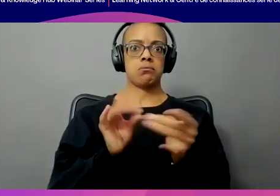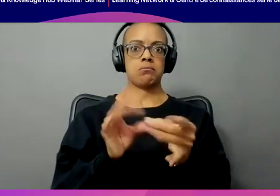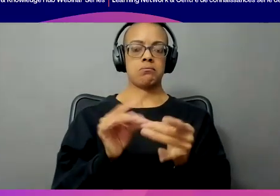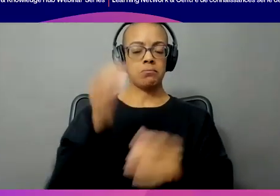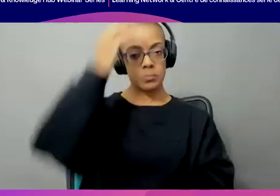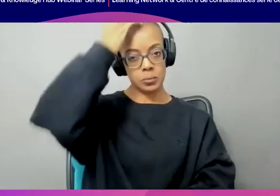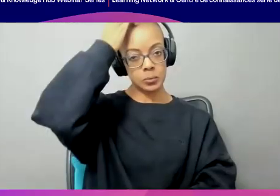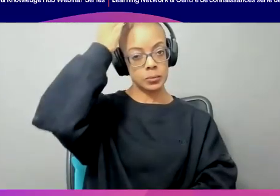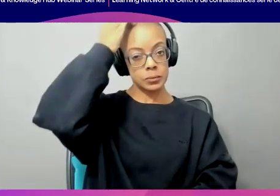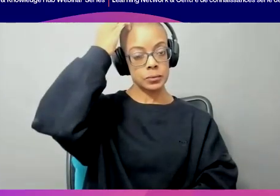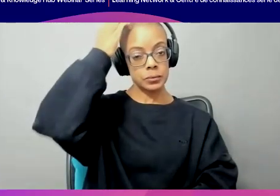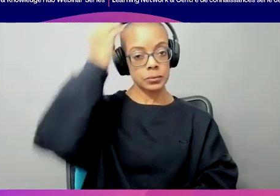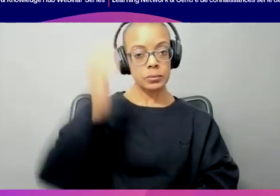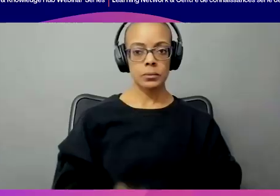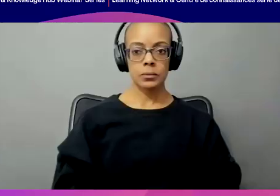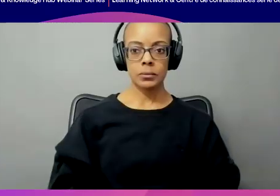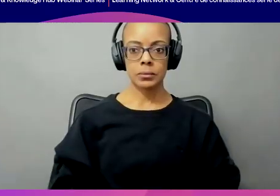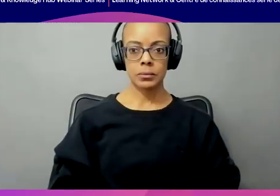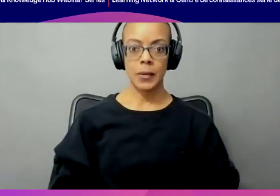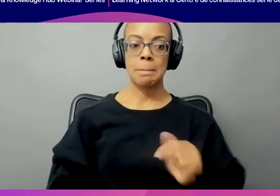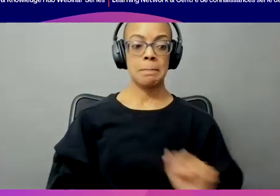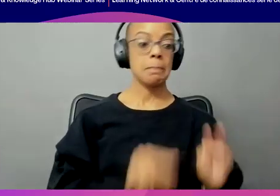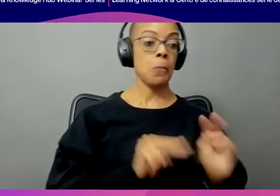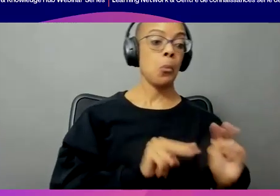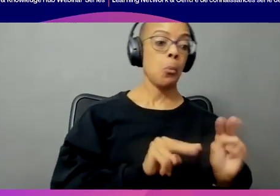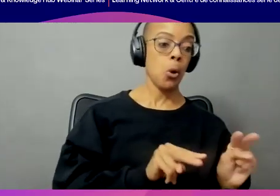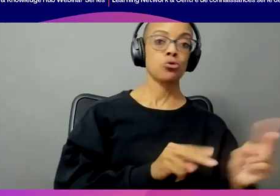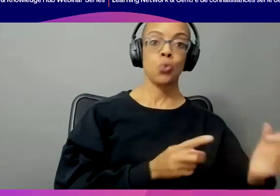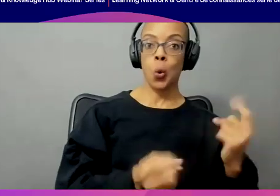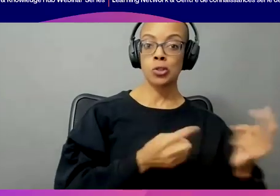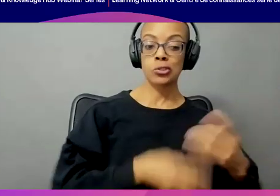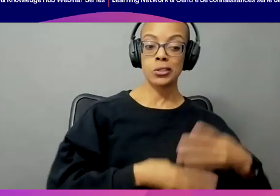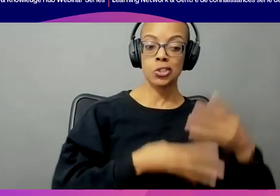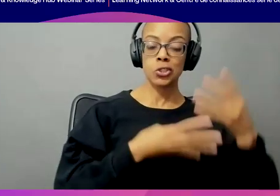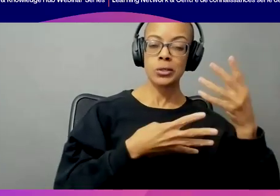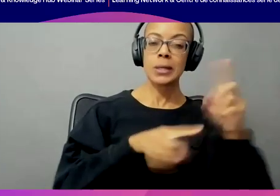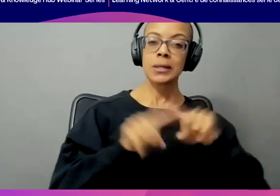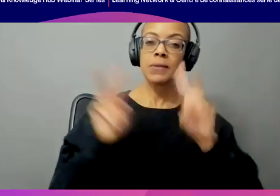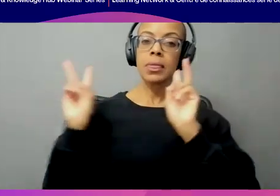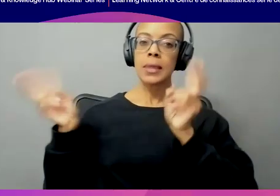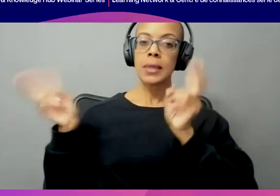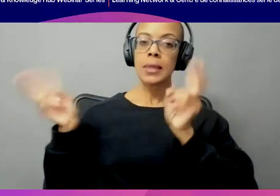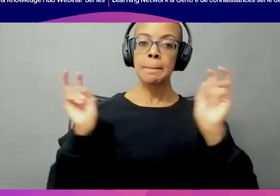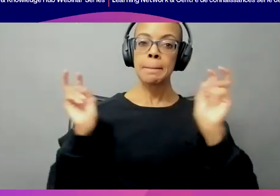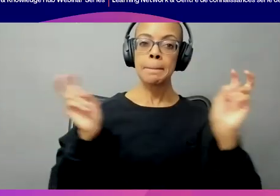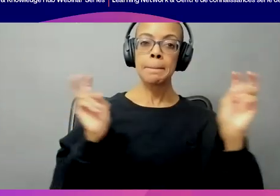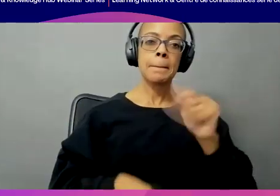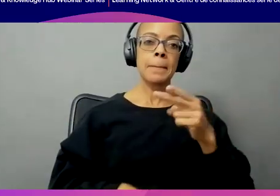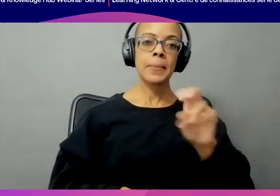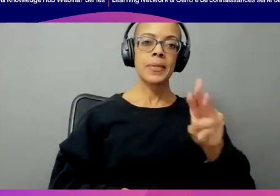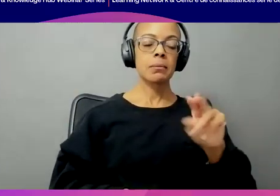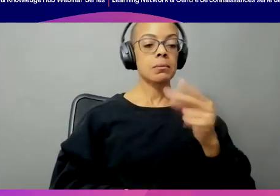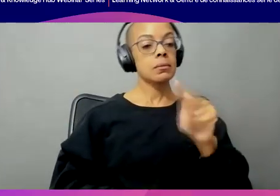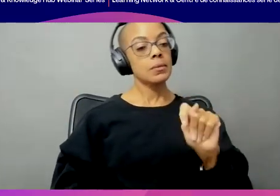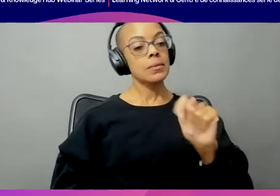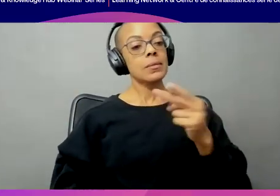been keeping an eye on questions and trying to weave in different themes. There's another question that's come up that I want to make sure that we address. And I'm going to throw this one